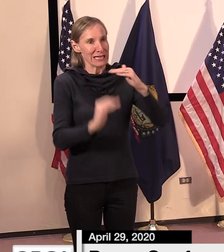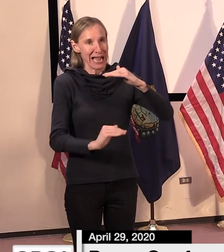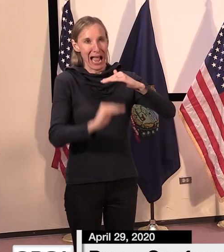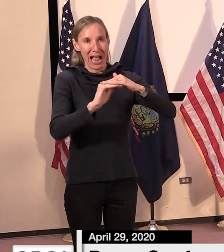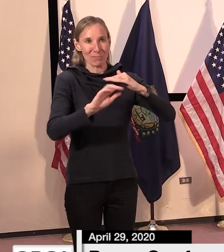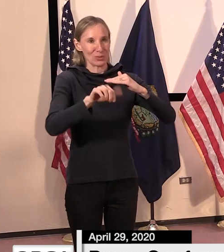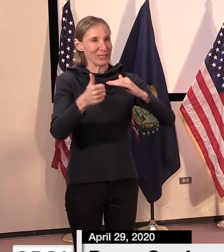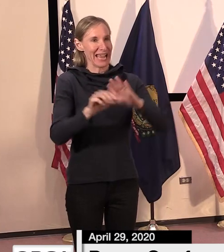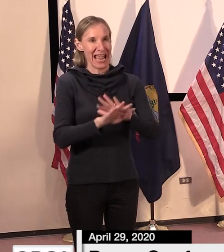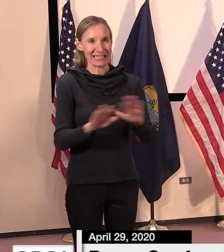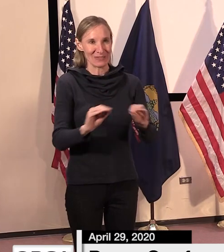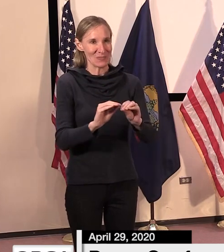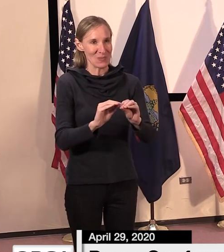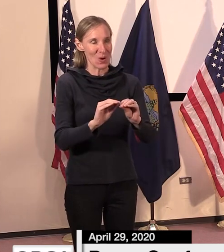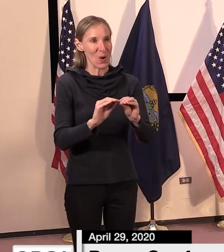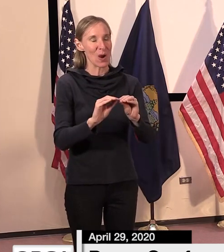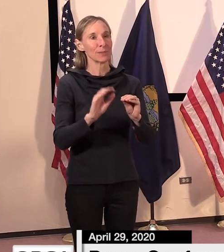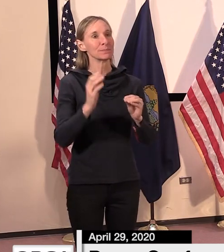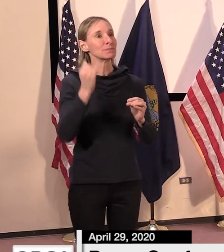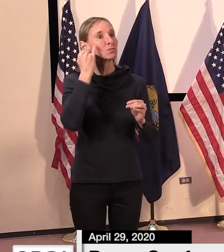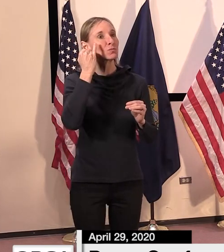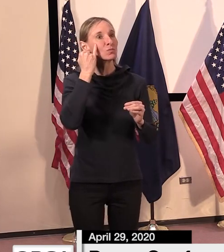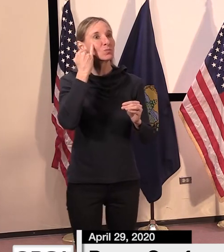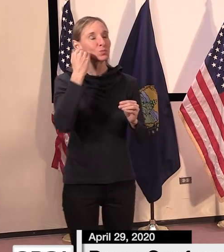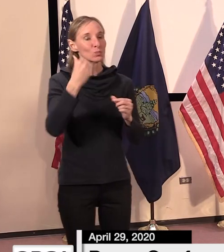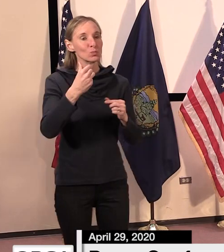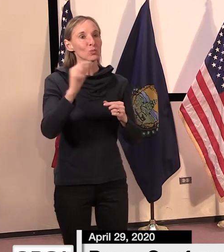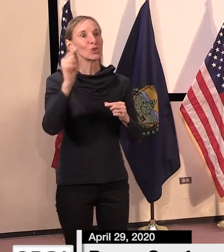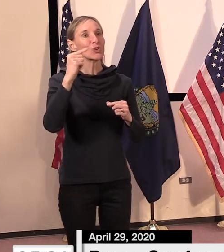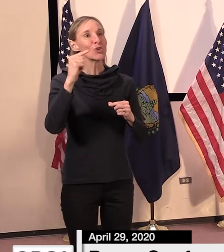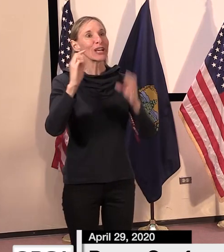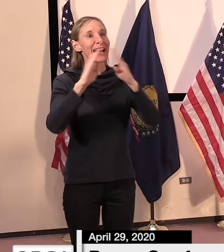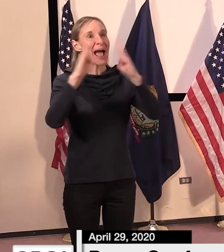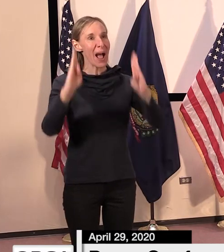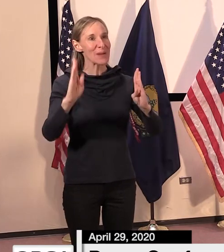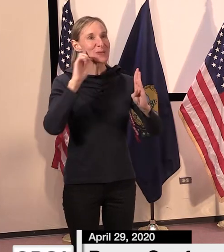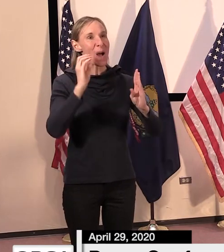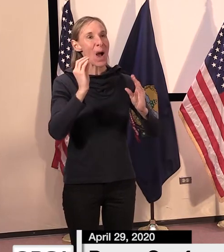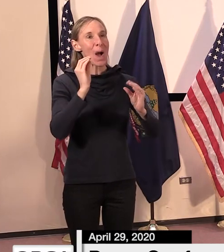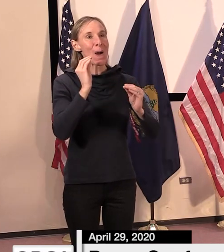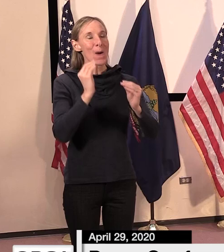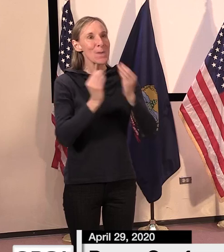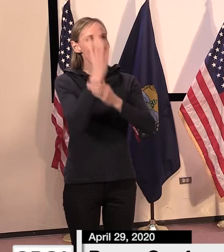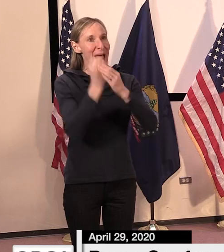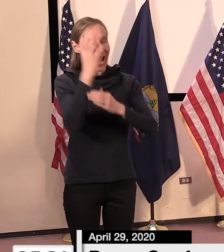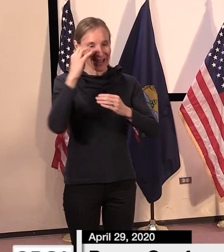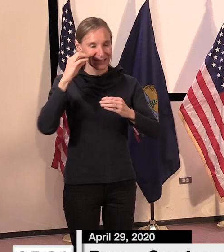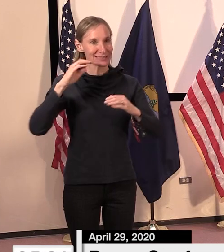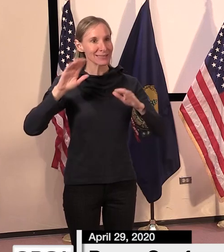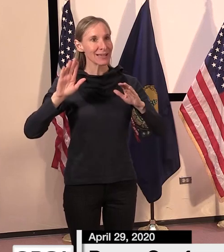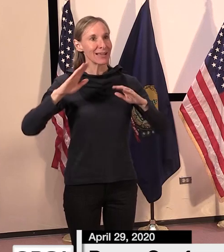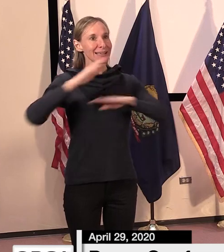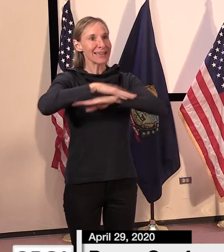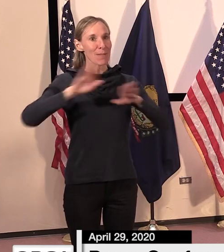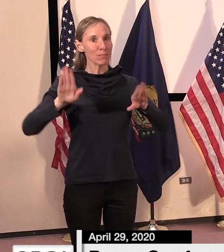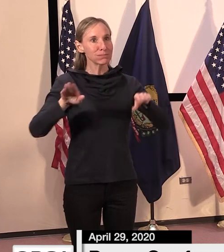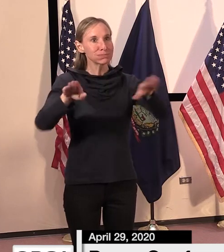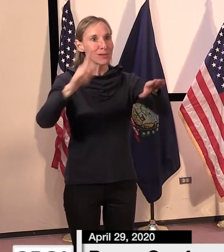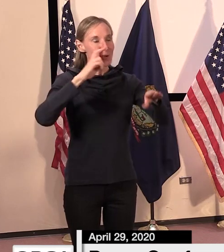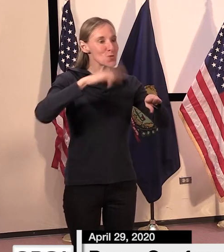it's at the greenhouses that we've opened back up or any gatherings that we've opened back